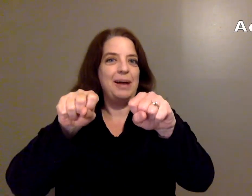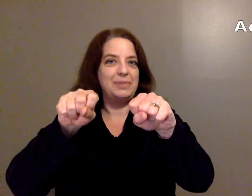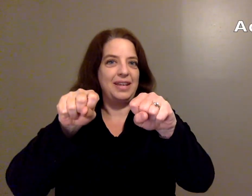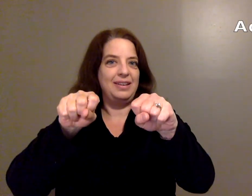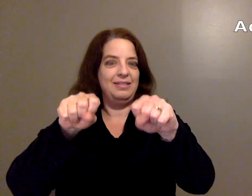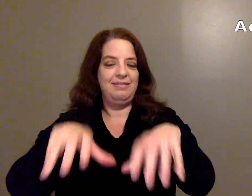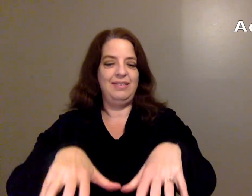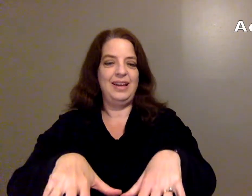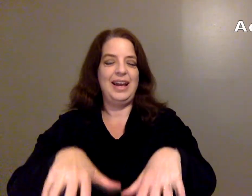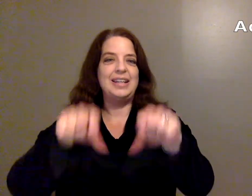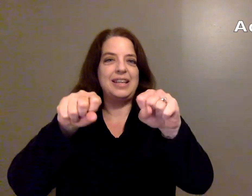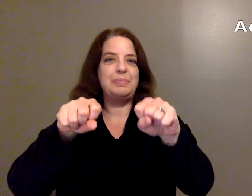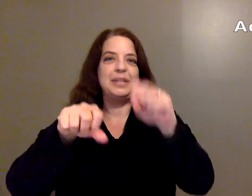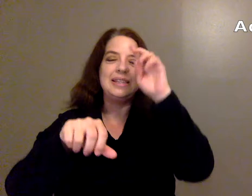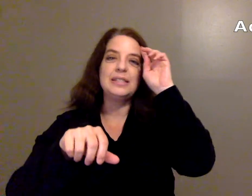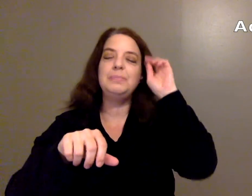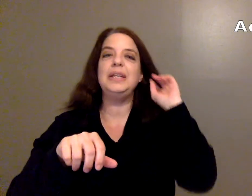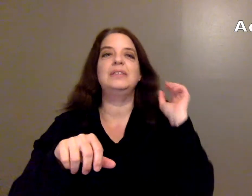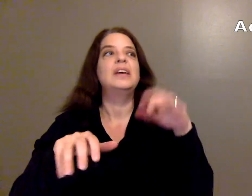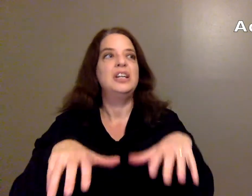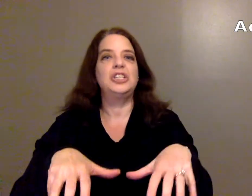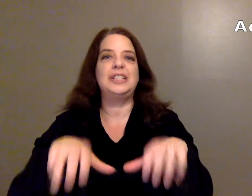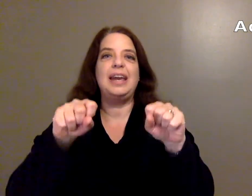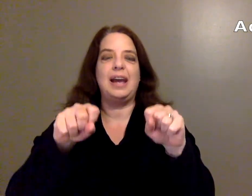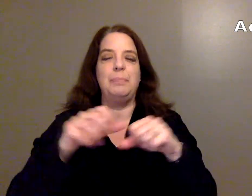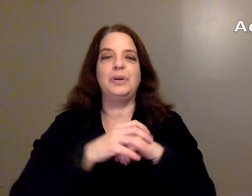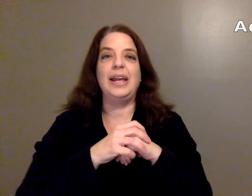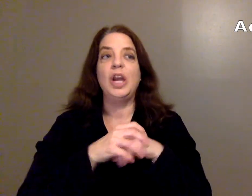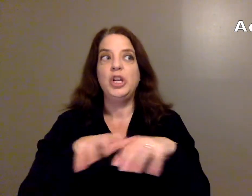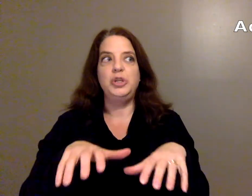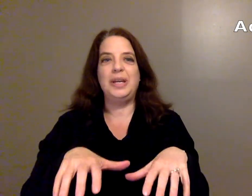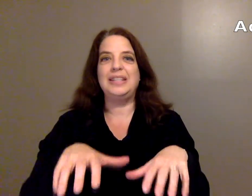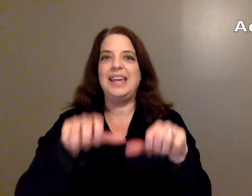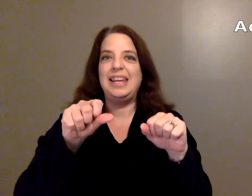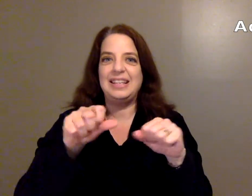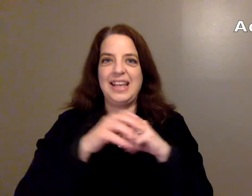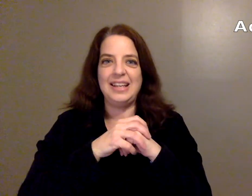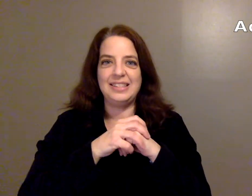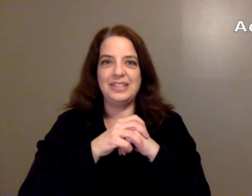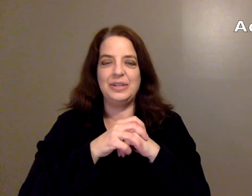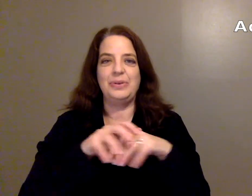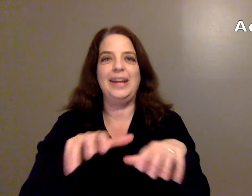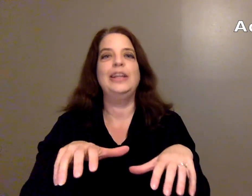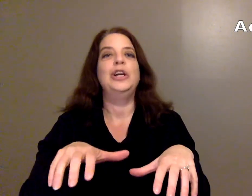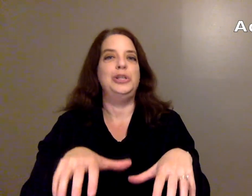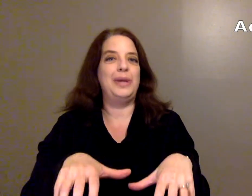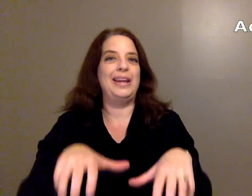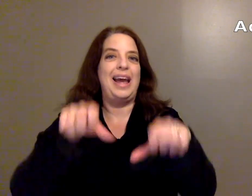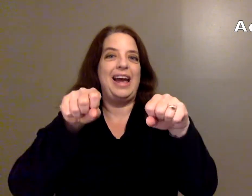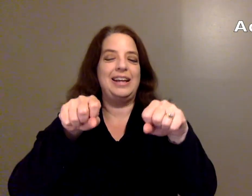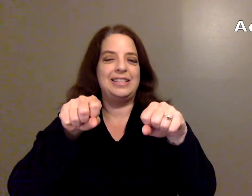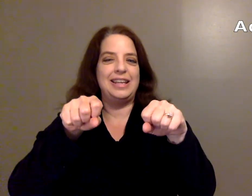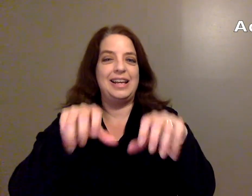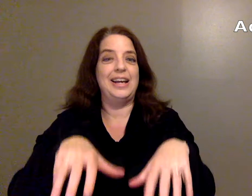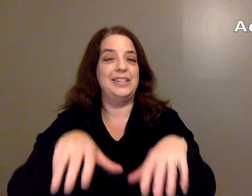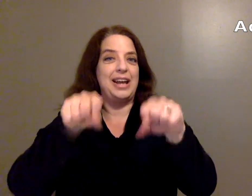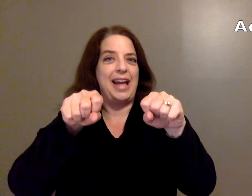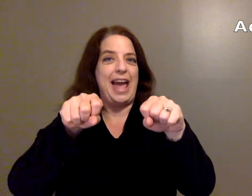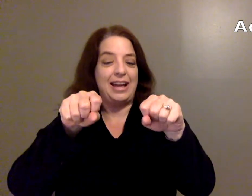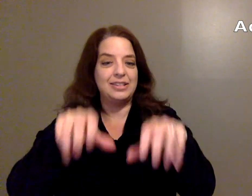adopted. Adopted. This means to take up. Like you can take a test, right? You can add somebody